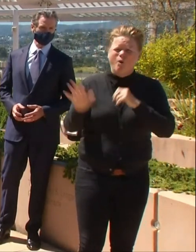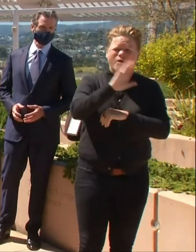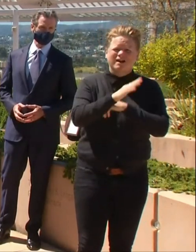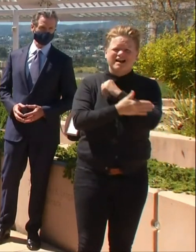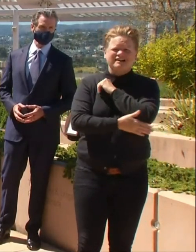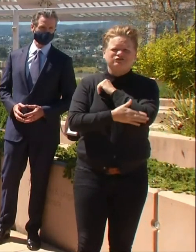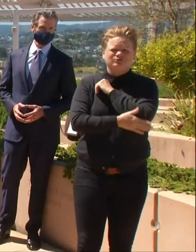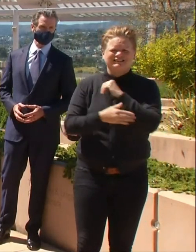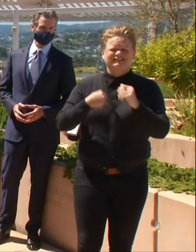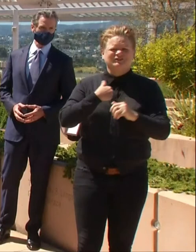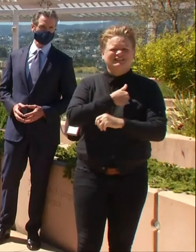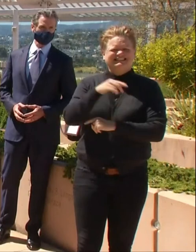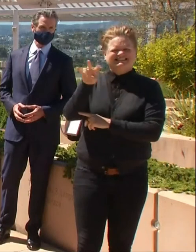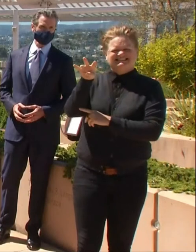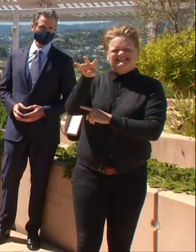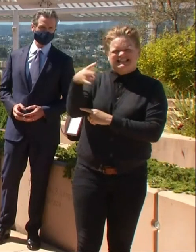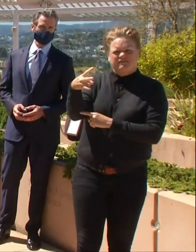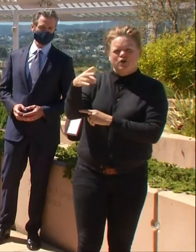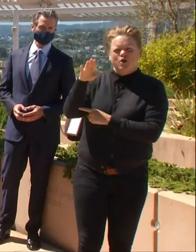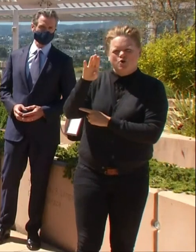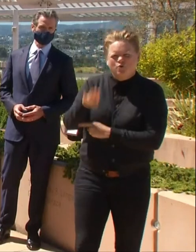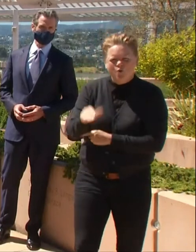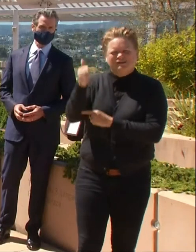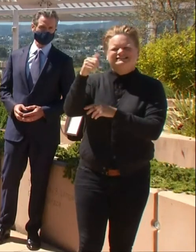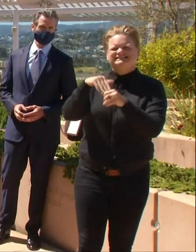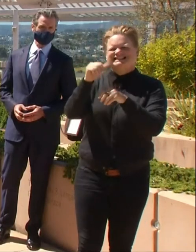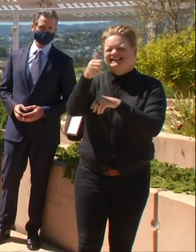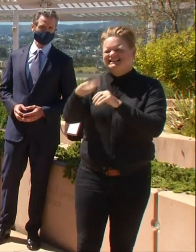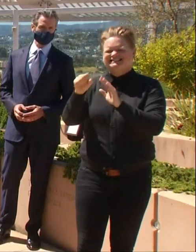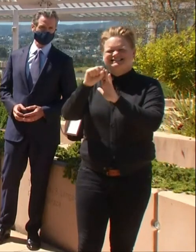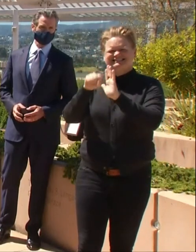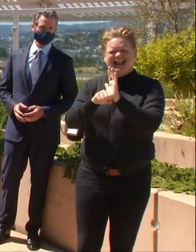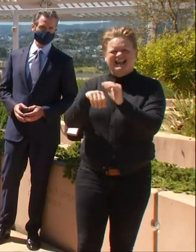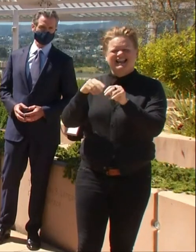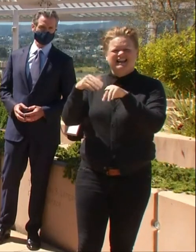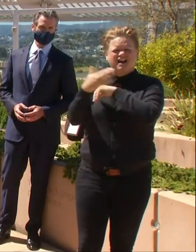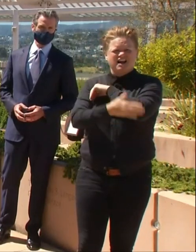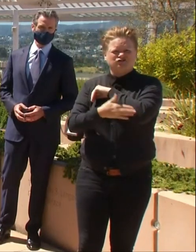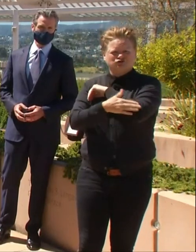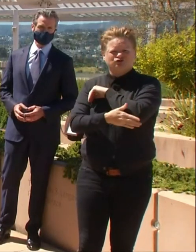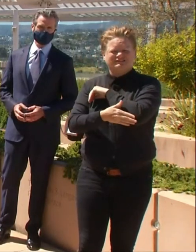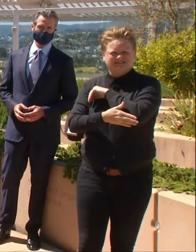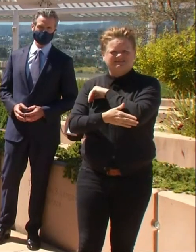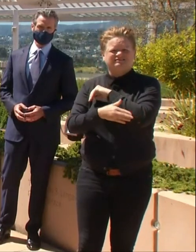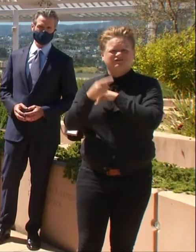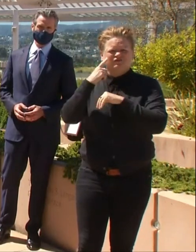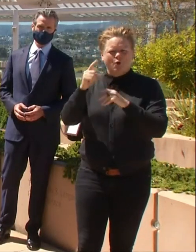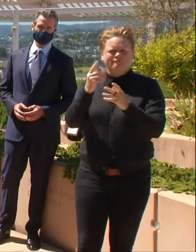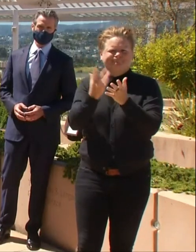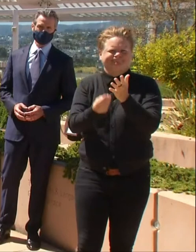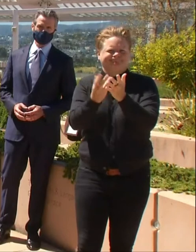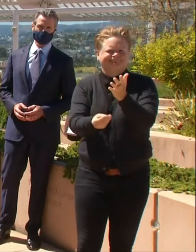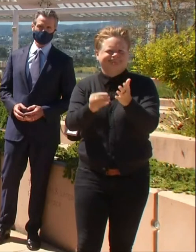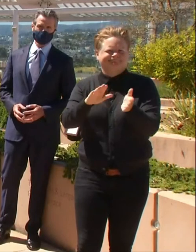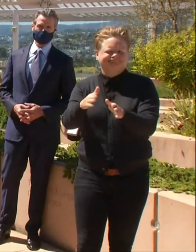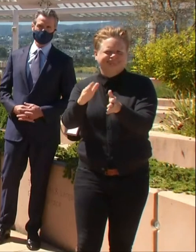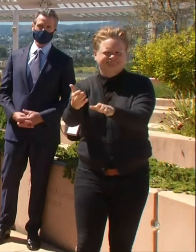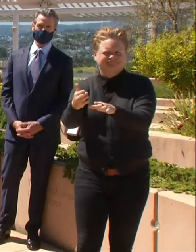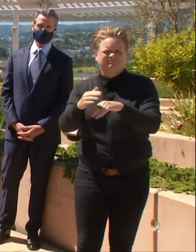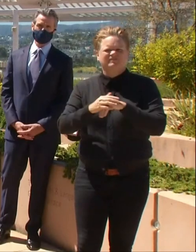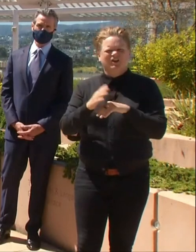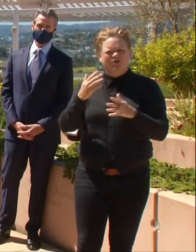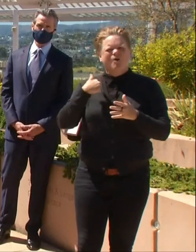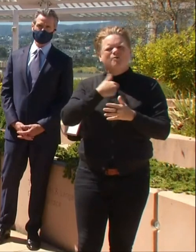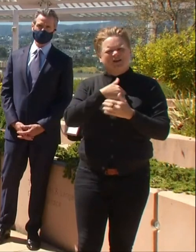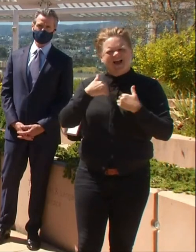rate of any state in the country, and as the governor mentioned, and that's considering the fact that we have such a high population and such a dense population.